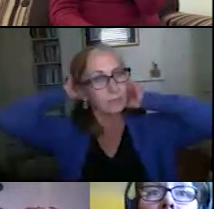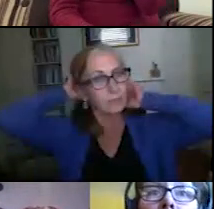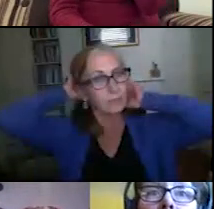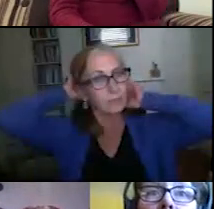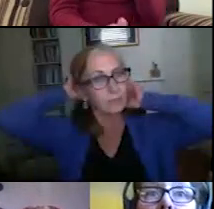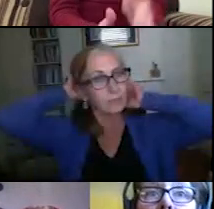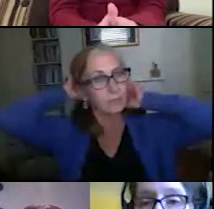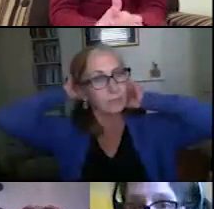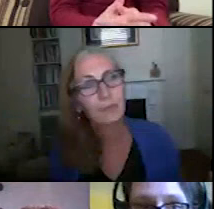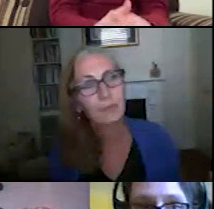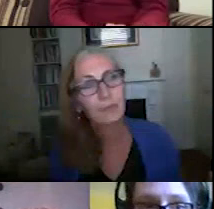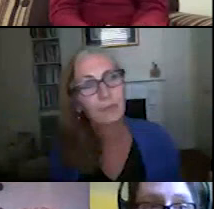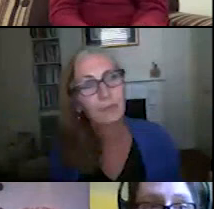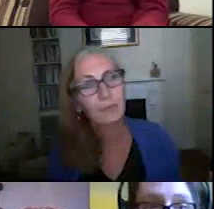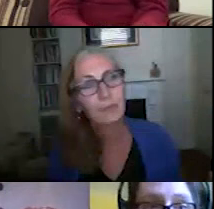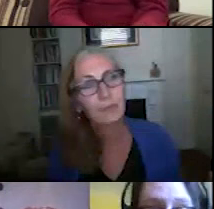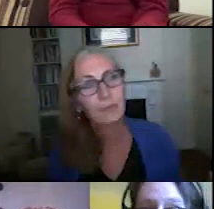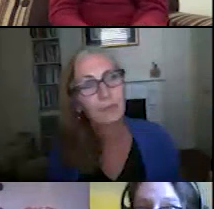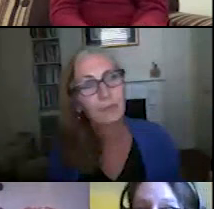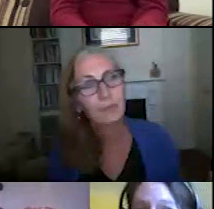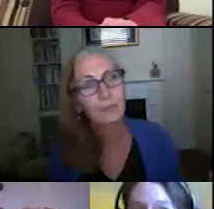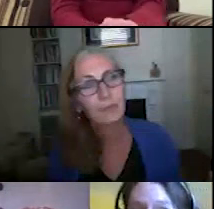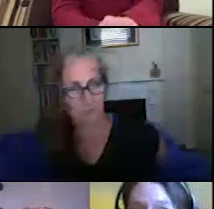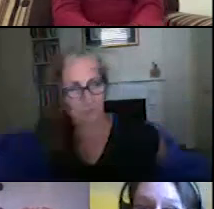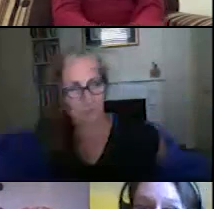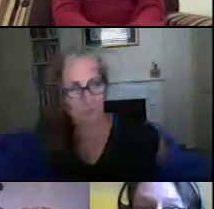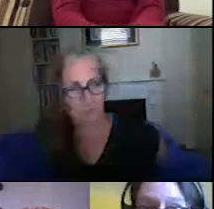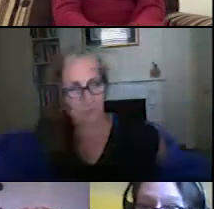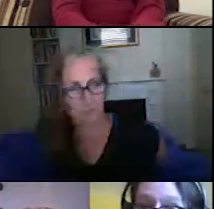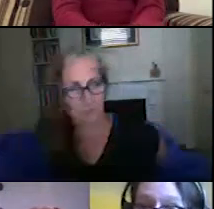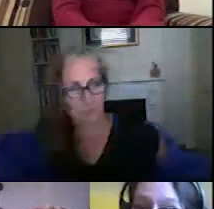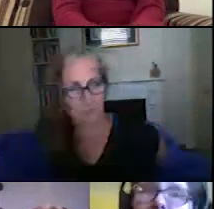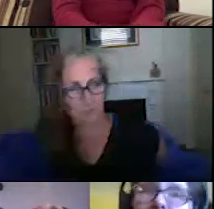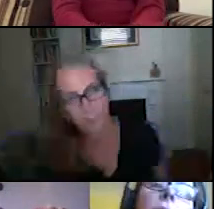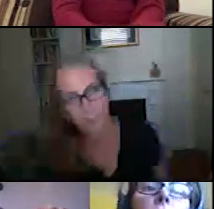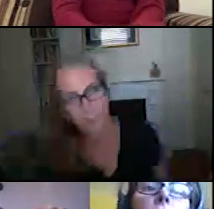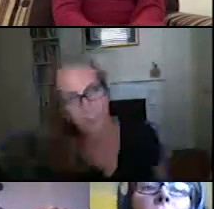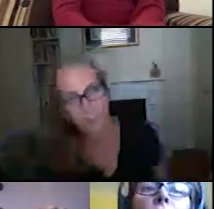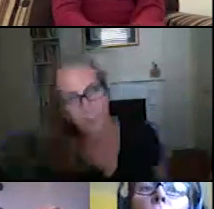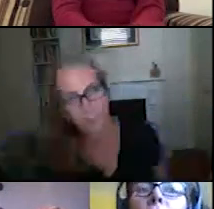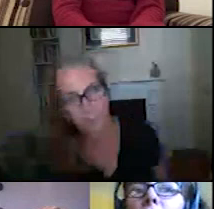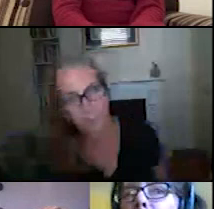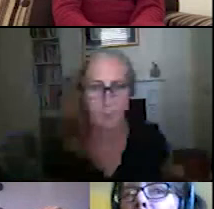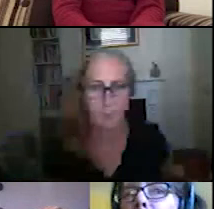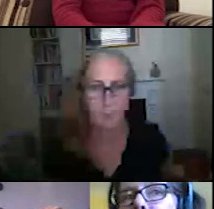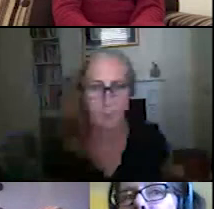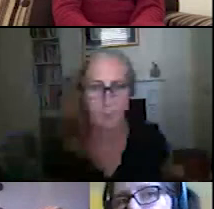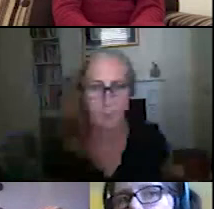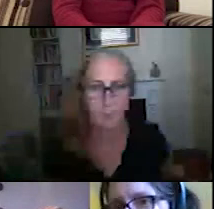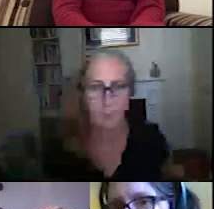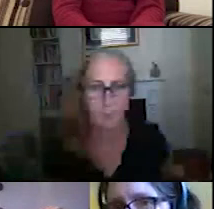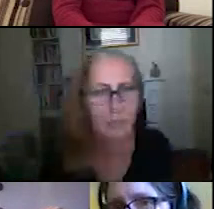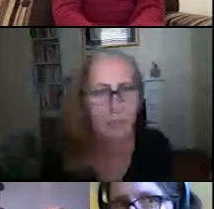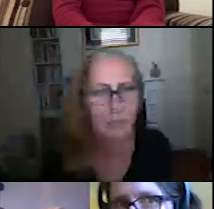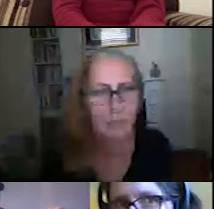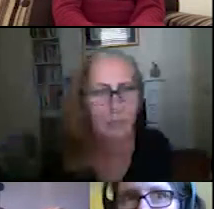So in lieu of actually having access to these books, I found some videos, and there are many more books here than we've got